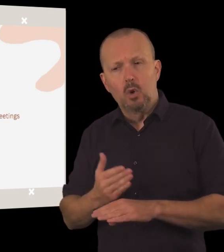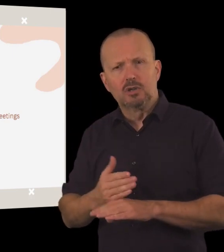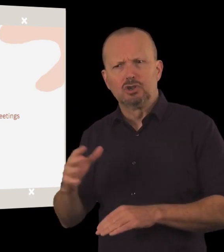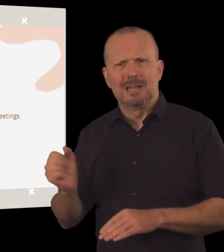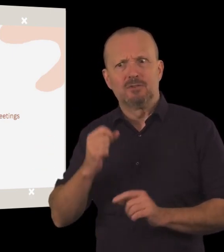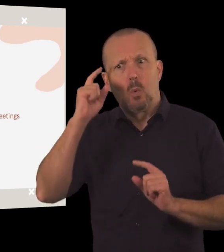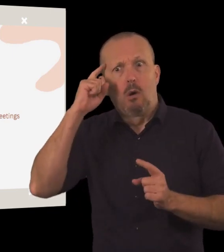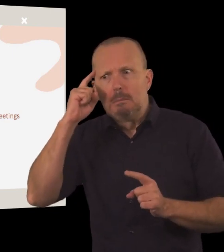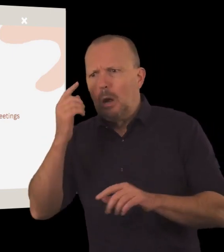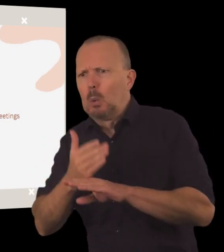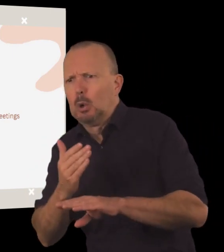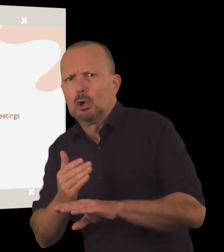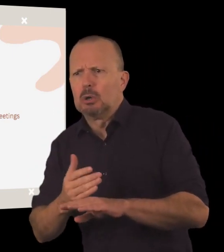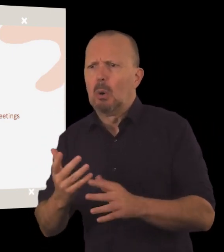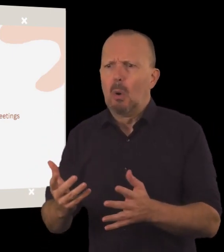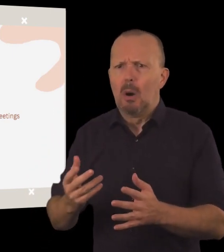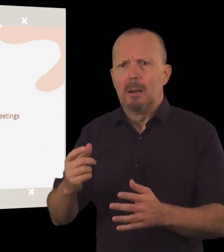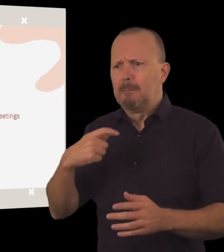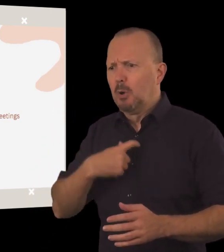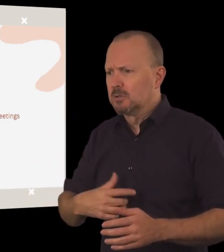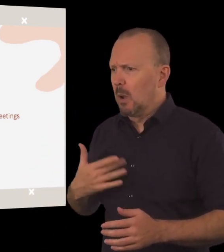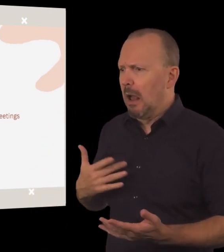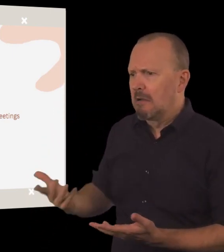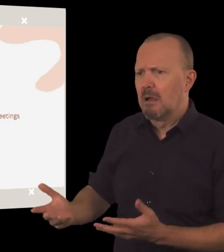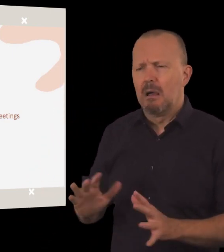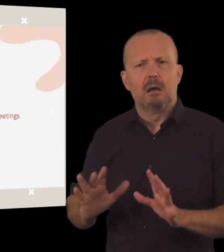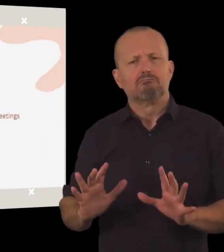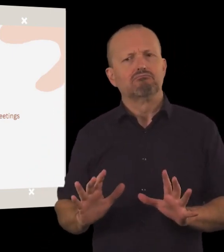and projecting that energy into the space and within yourself.